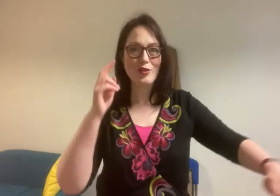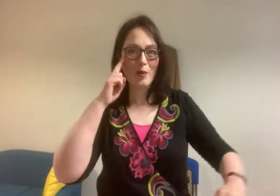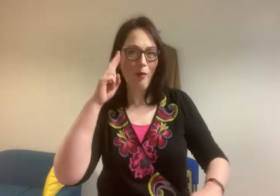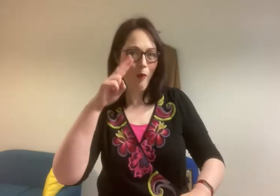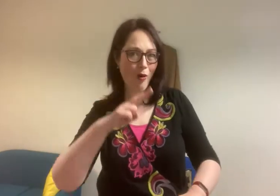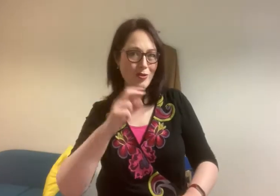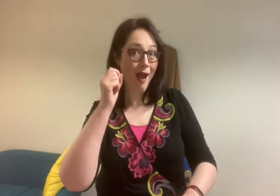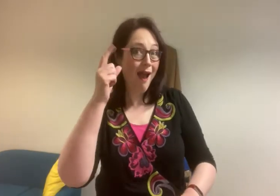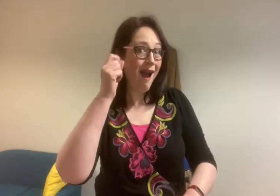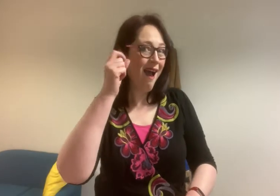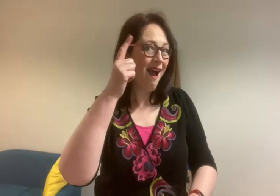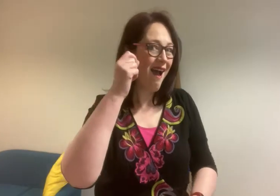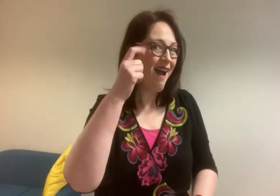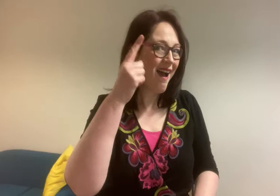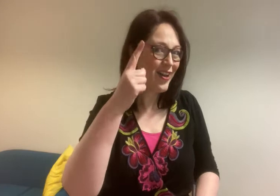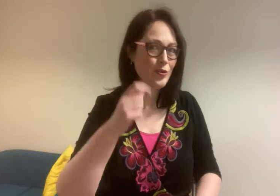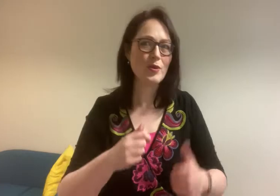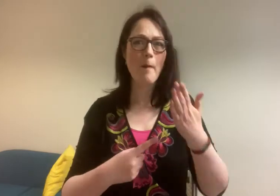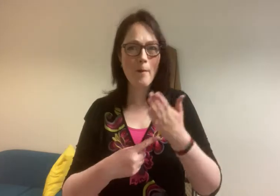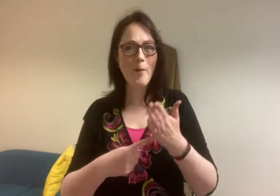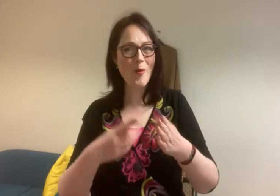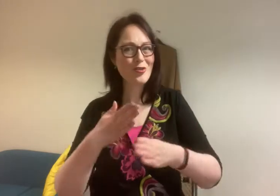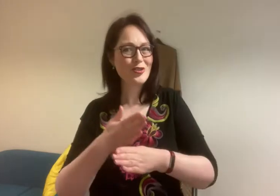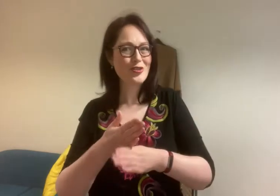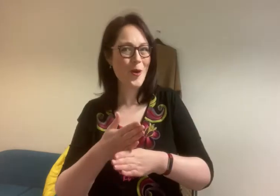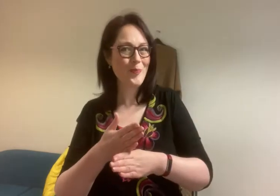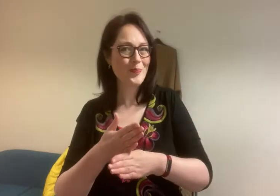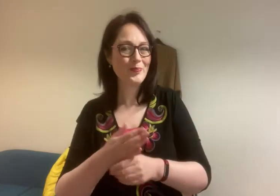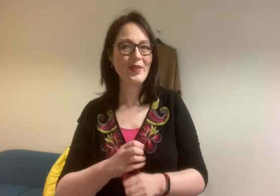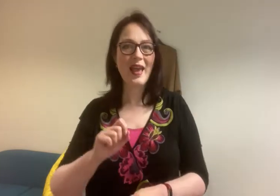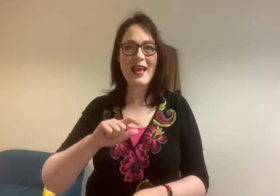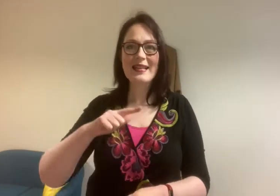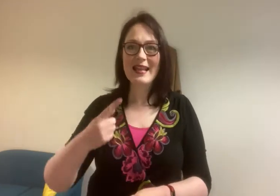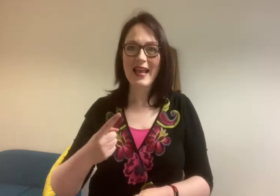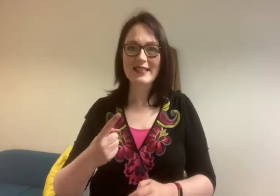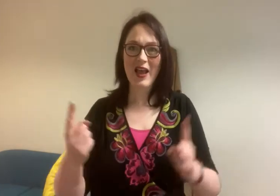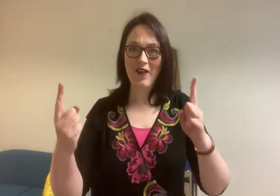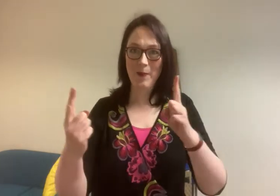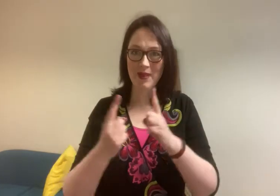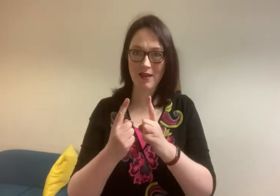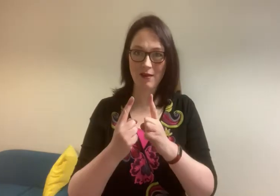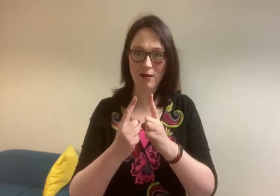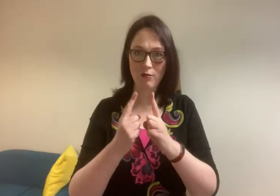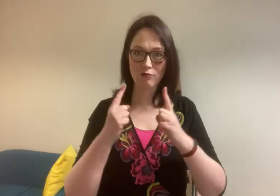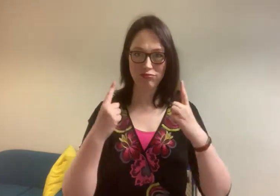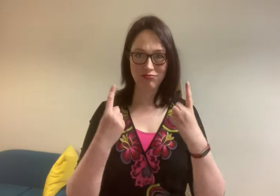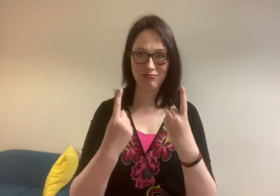were meant to be on what we call the pole are there, that all the cards and samples are there from the DT girls so that people can get ideas. So when they're